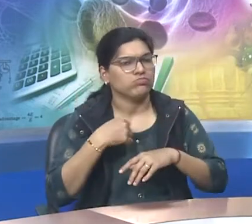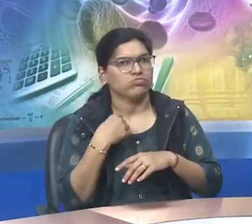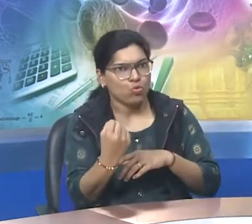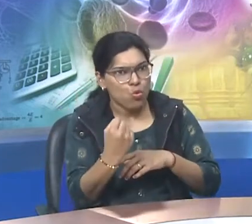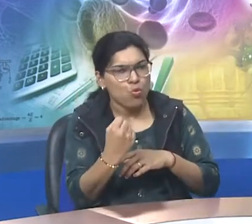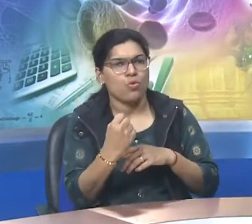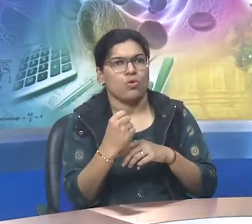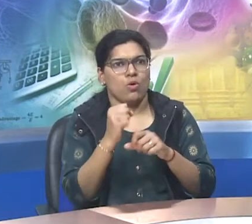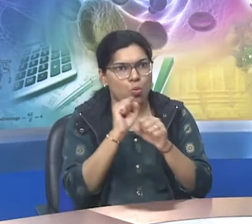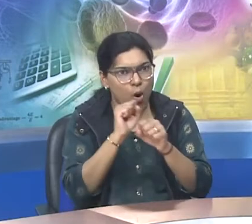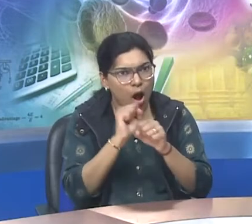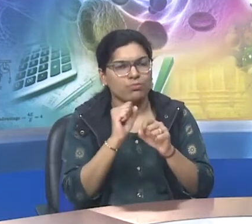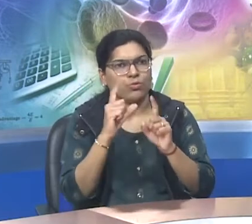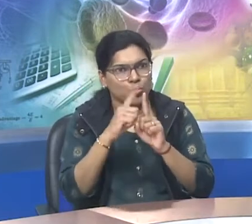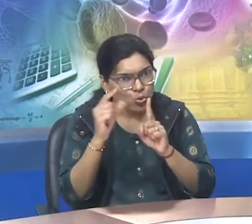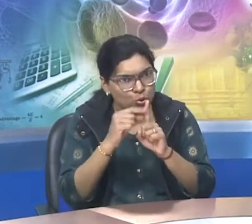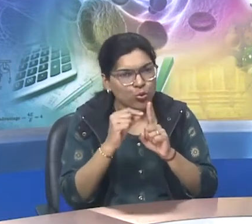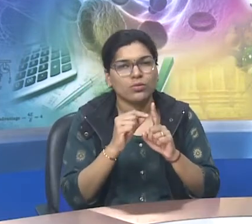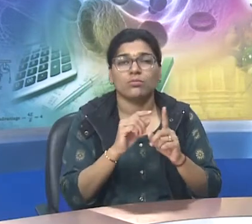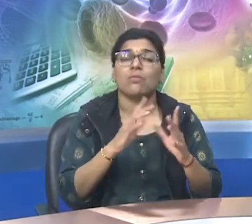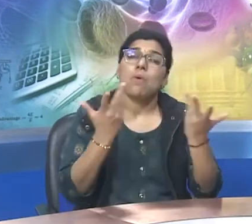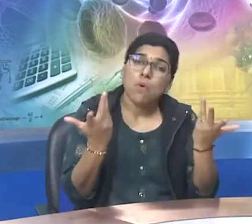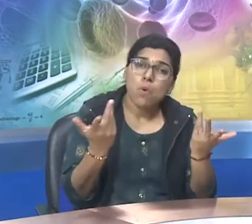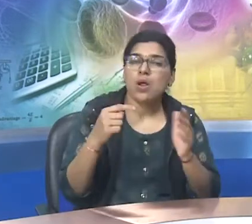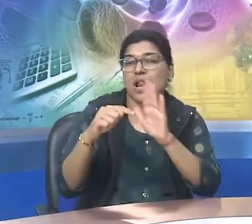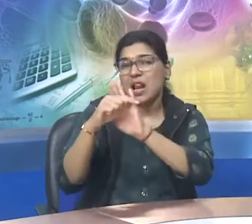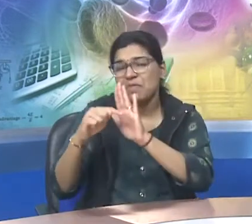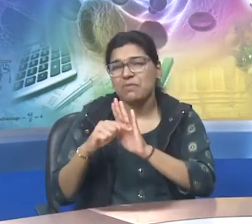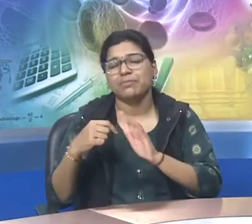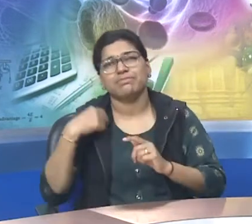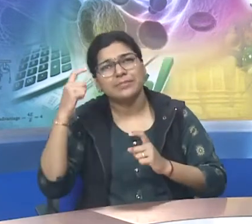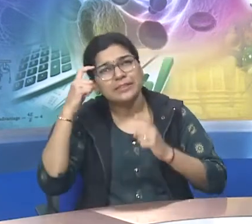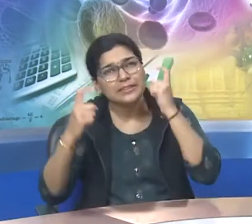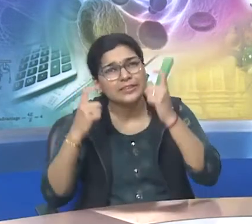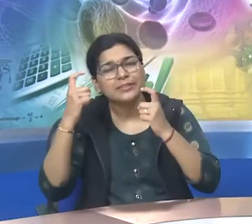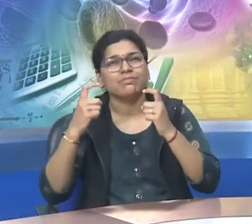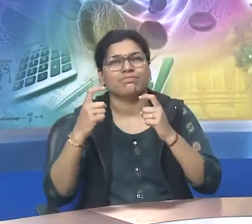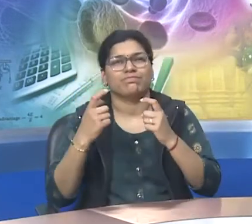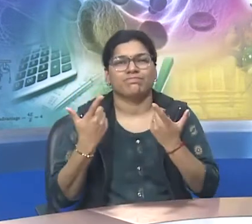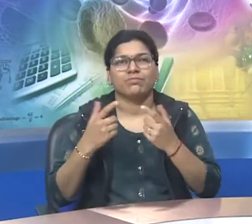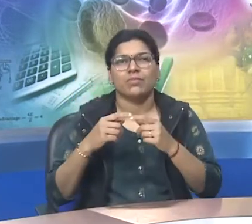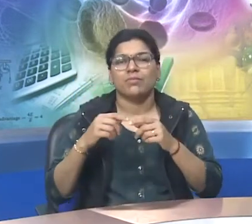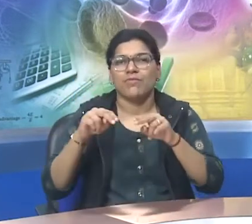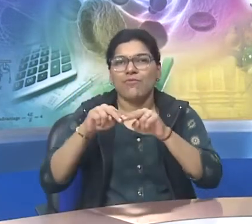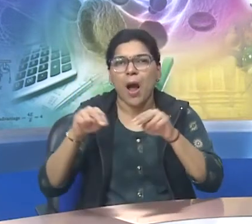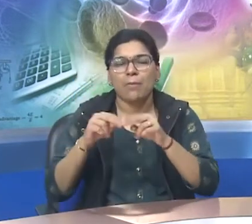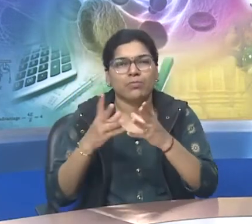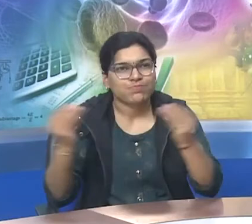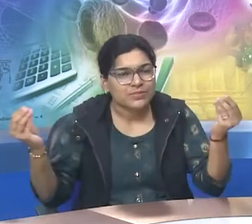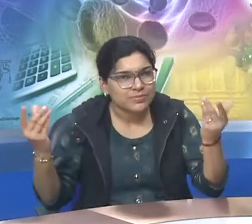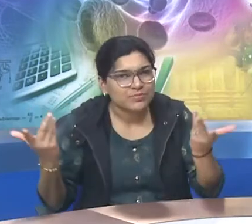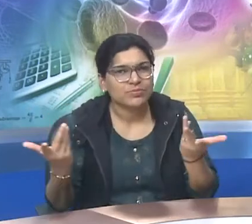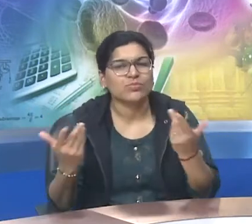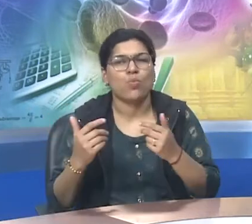positive thinking and sometimes negative thinking. So when we think